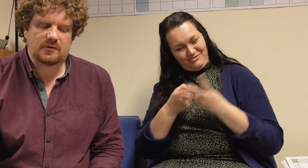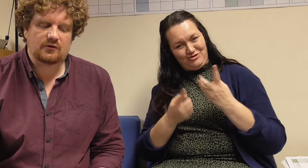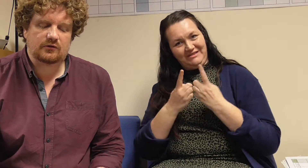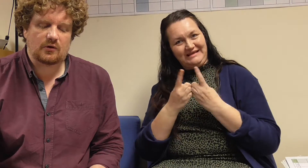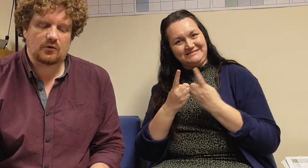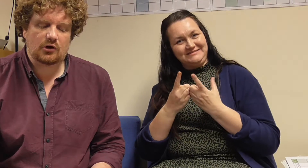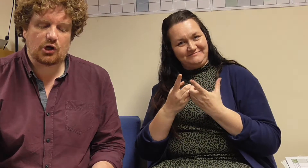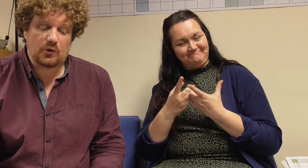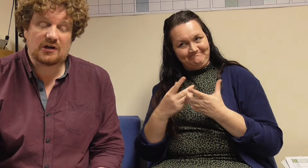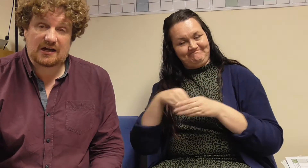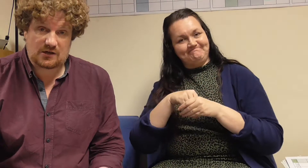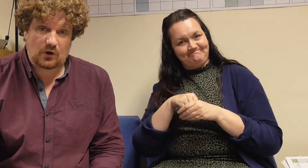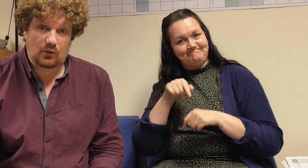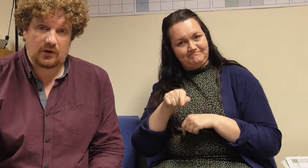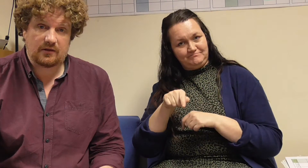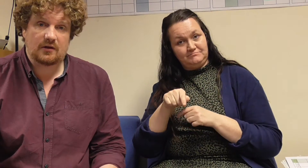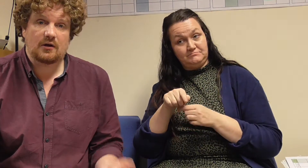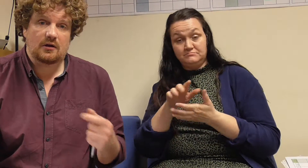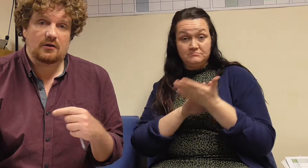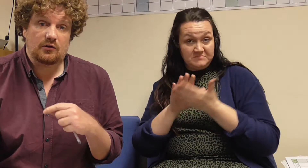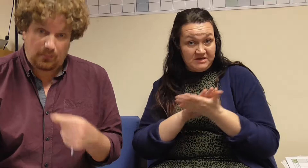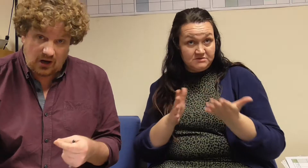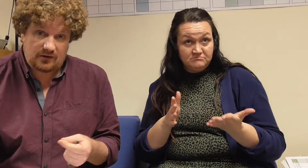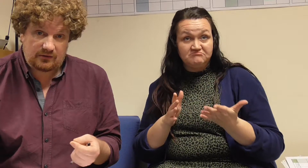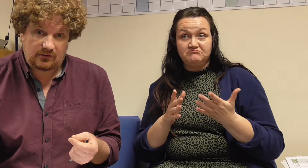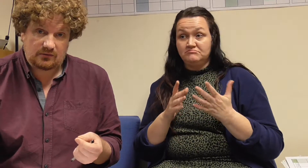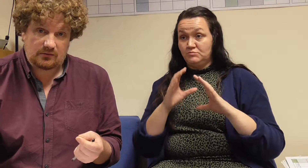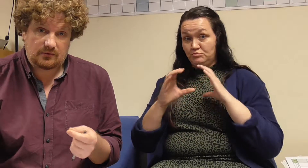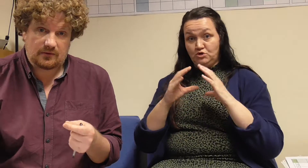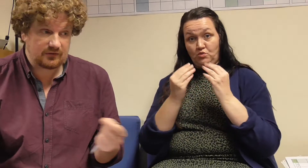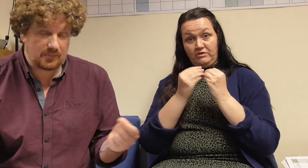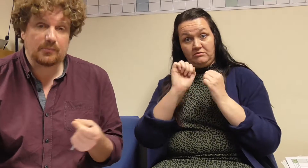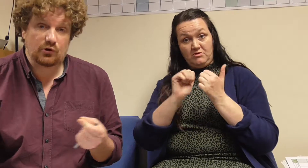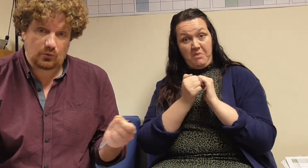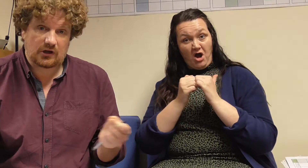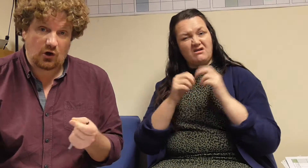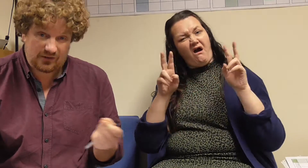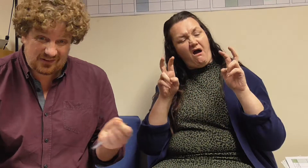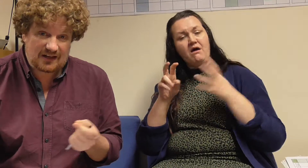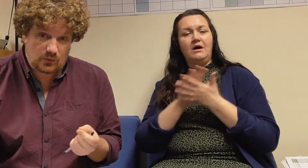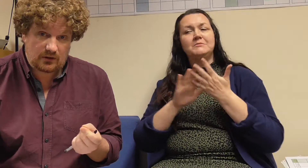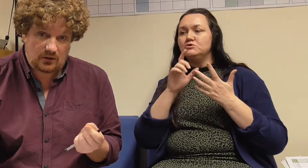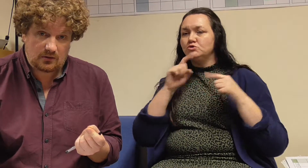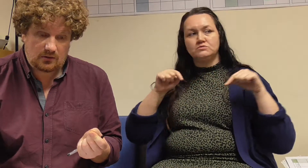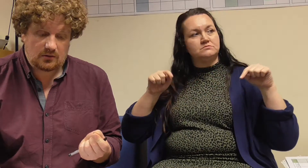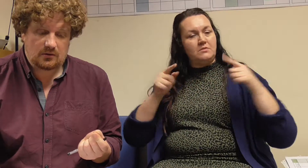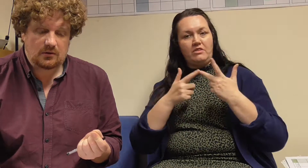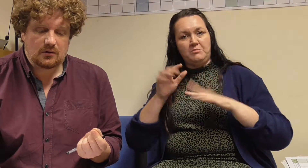So this means also communicating well with your partners, that's the people you're working on stage